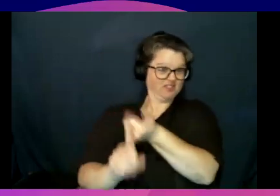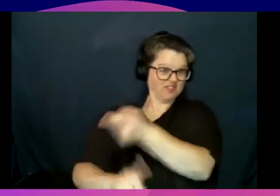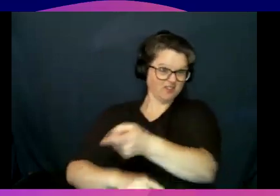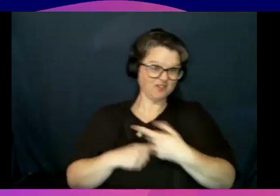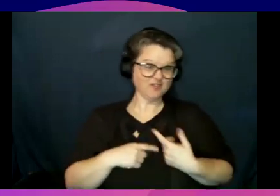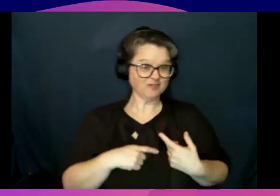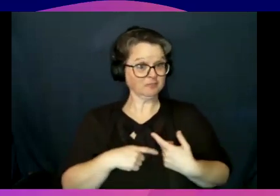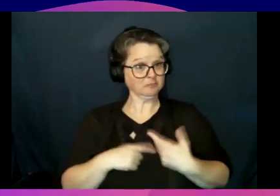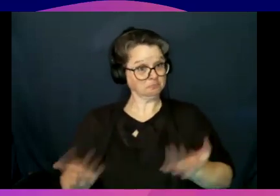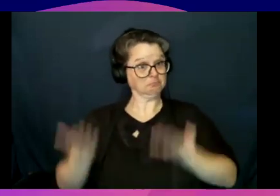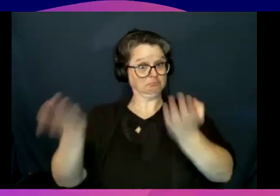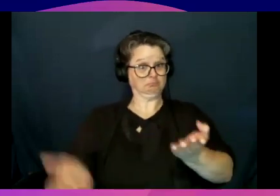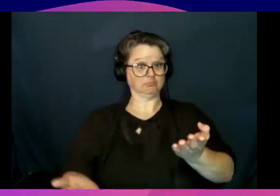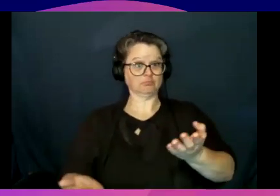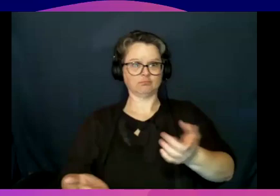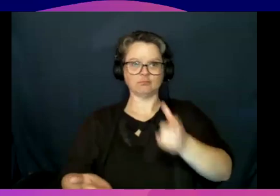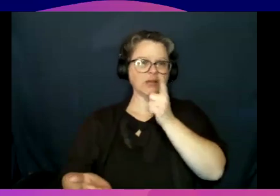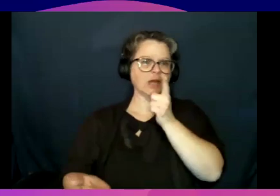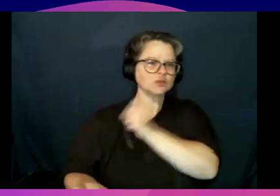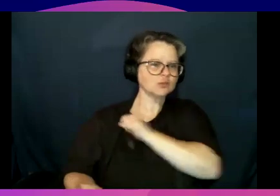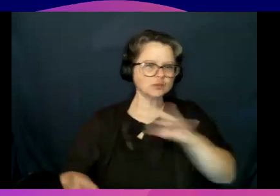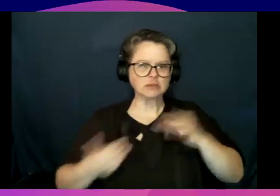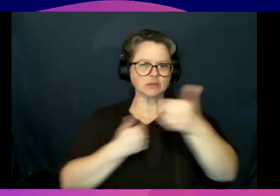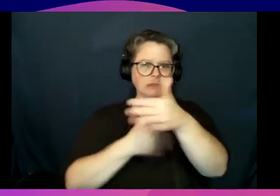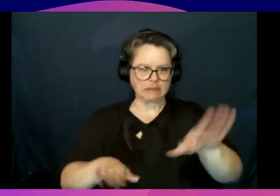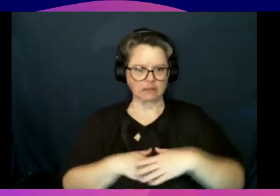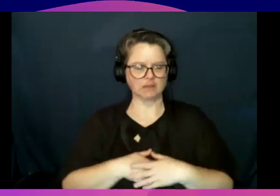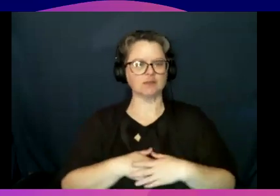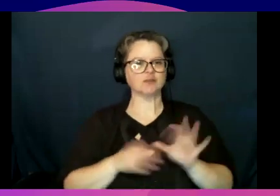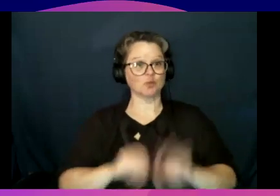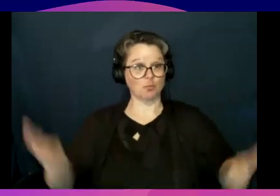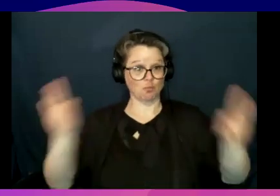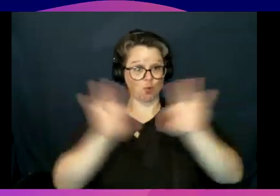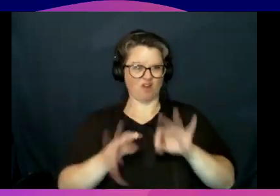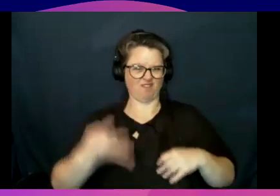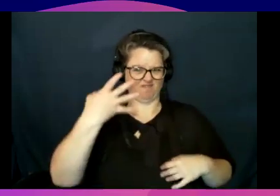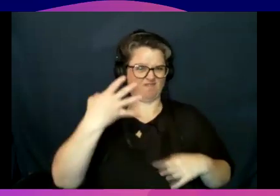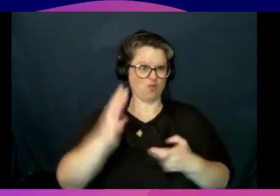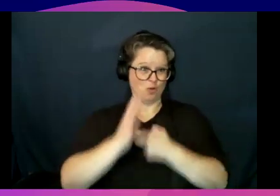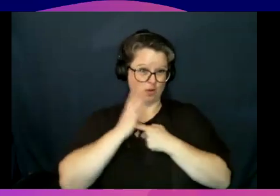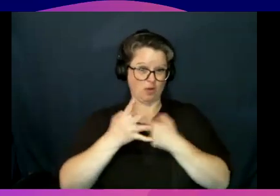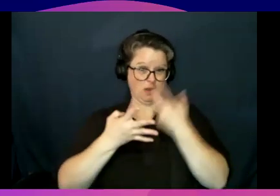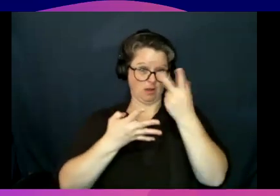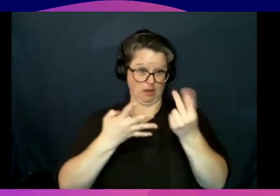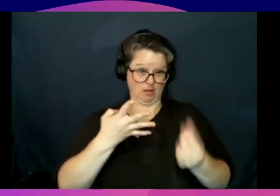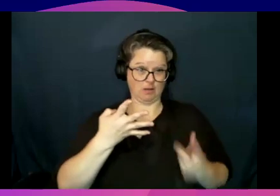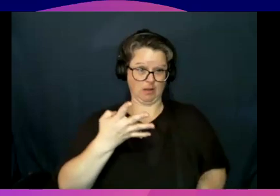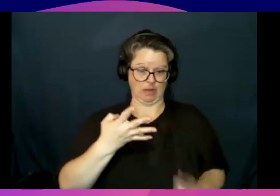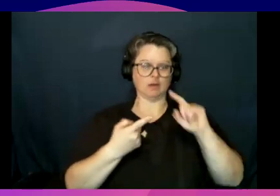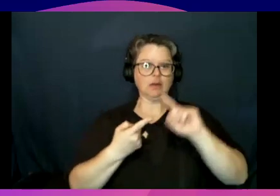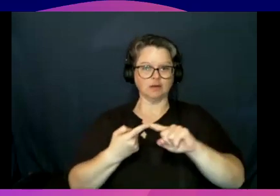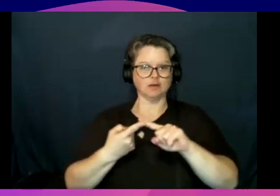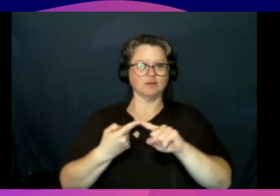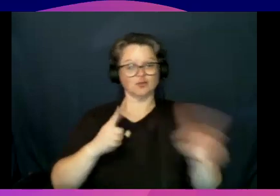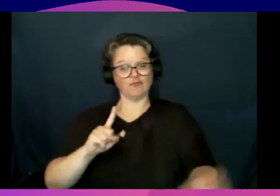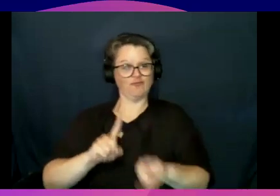yourself, you understand why you need to debrief, because sometimes it's not debriefing, sometimes it's just gossip or